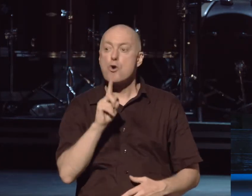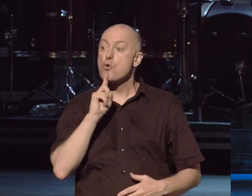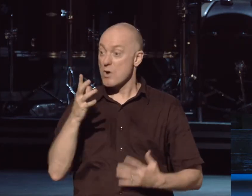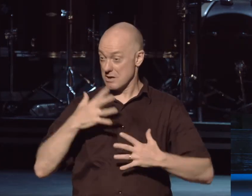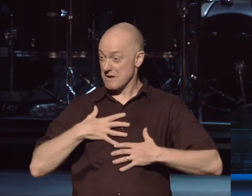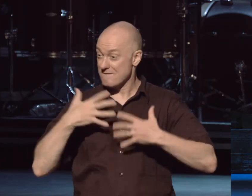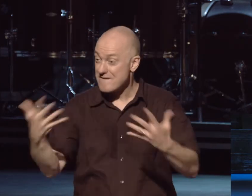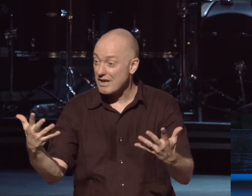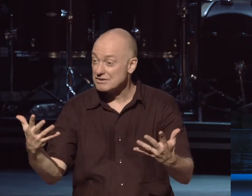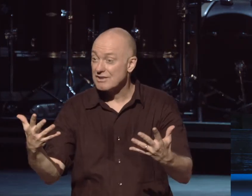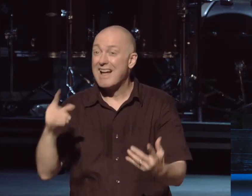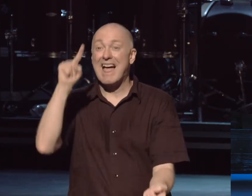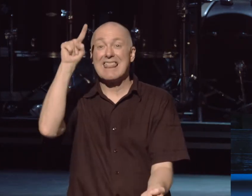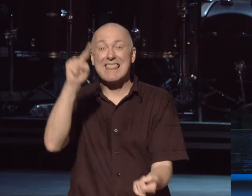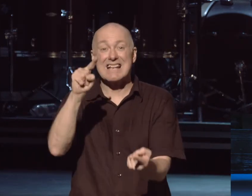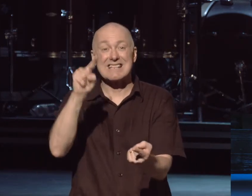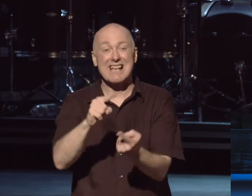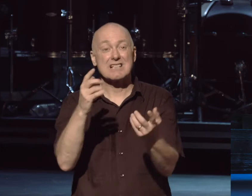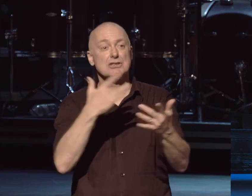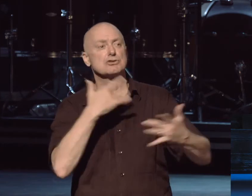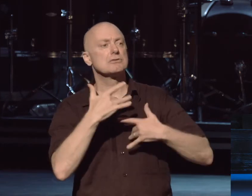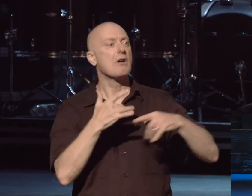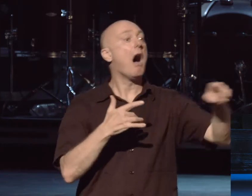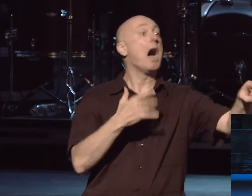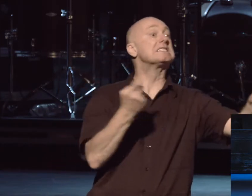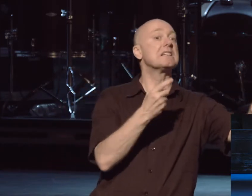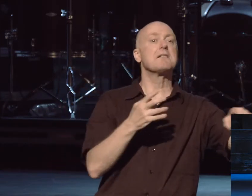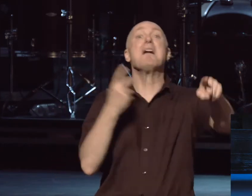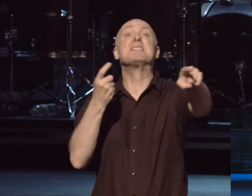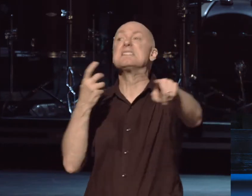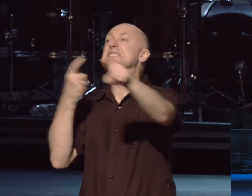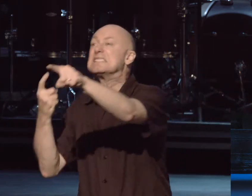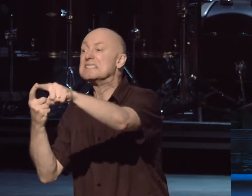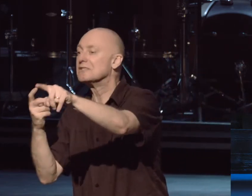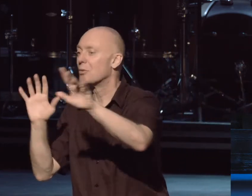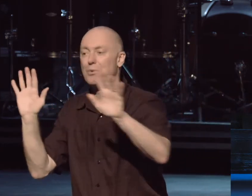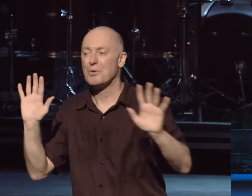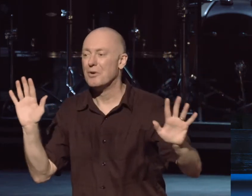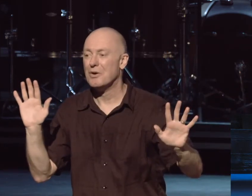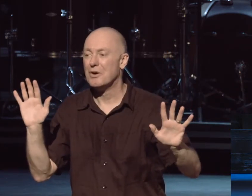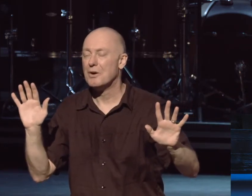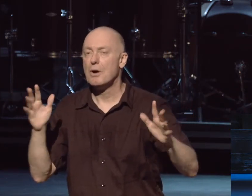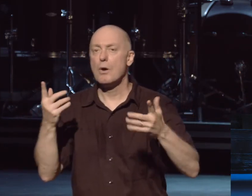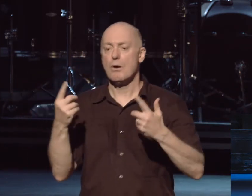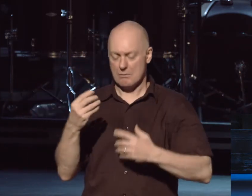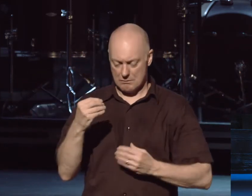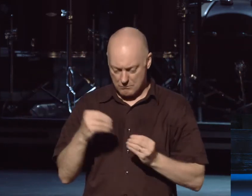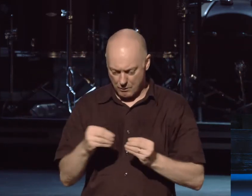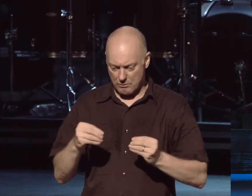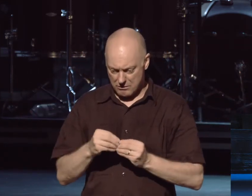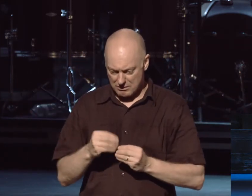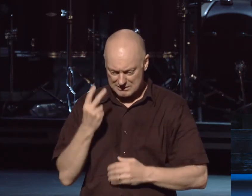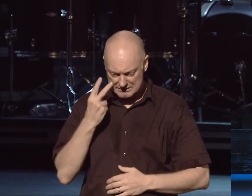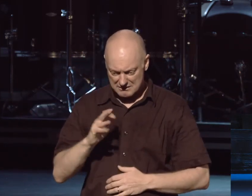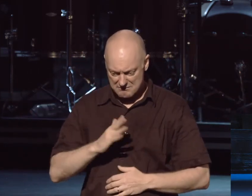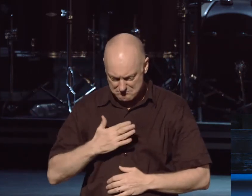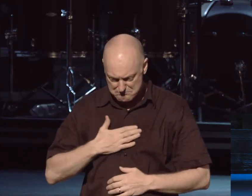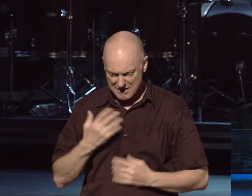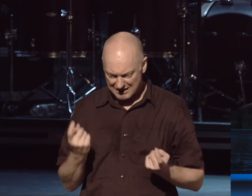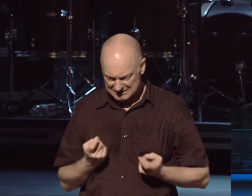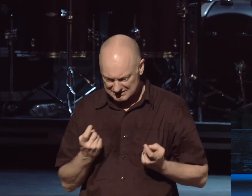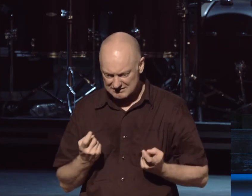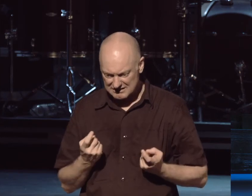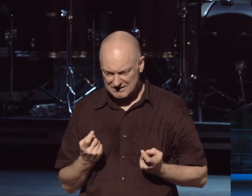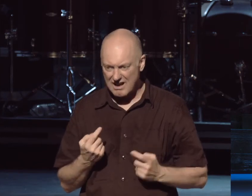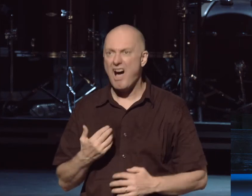with the sins of others, less and less you see the speck in someone else's eye, and more you're noticing the log that